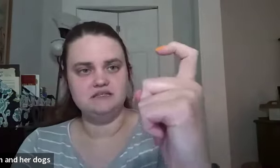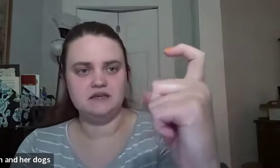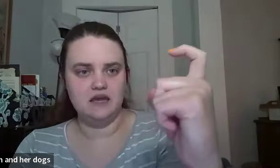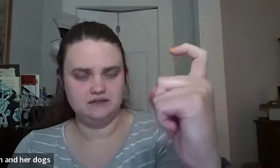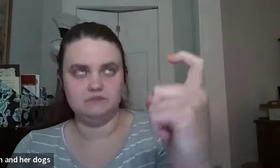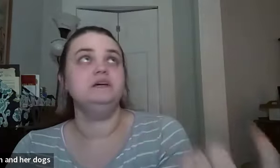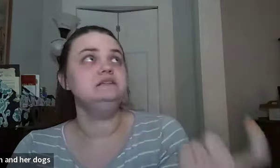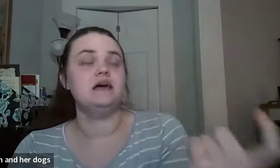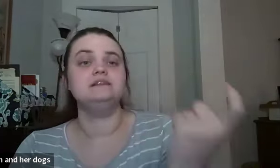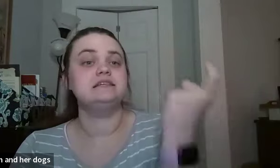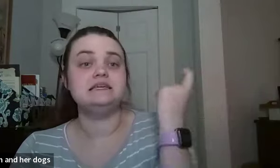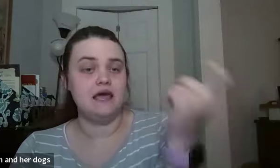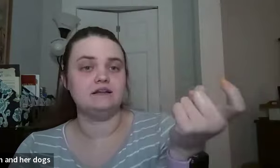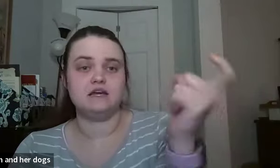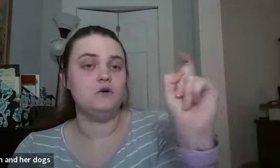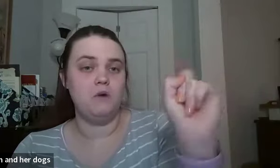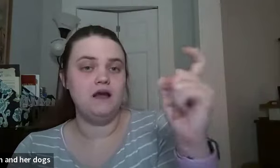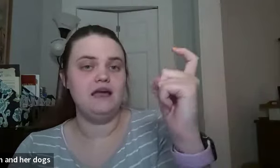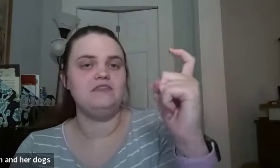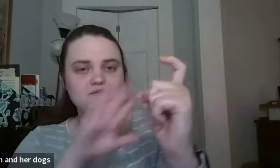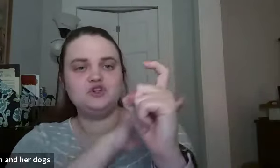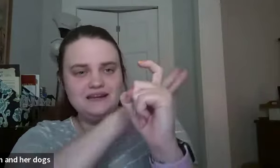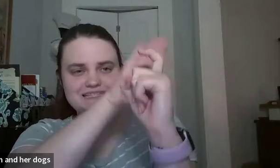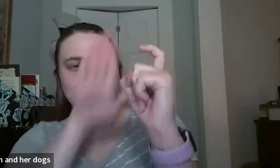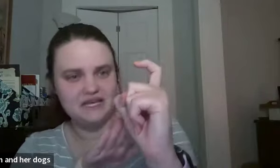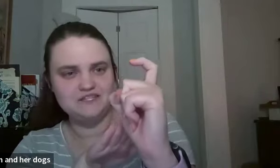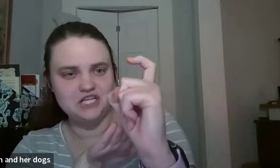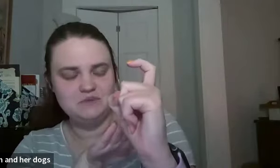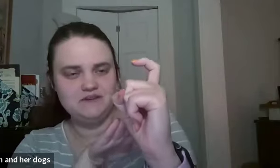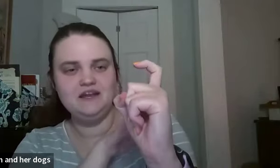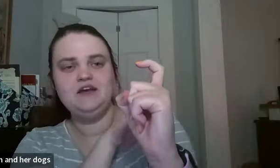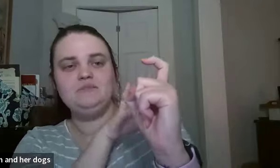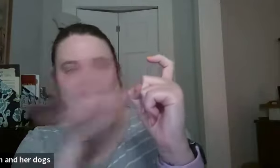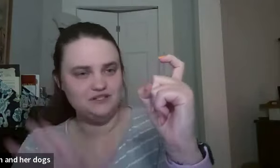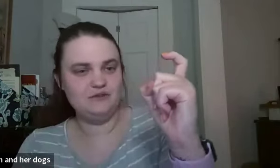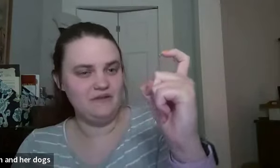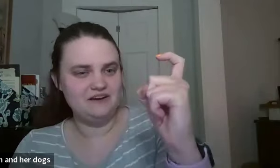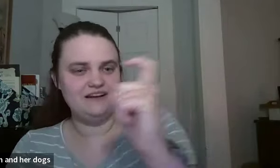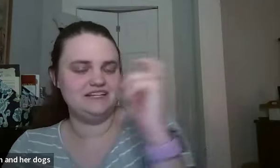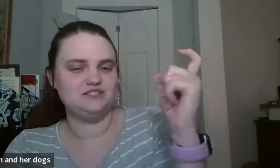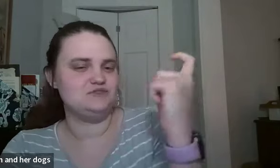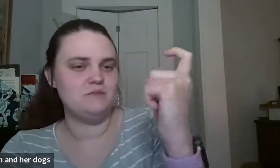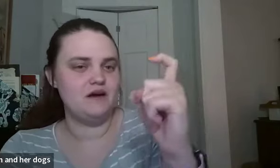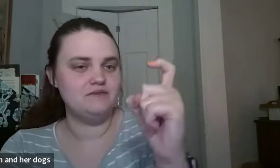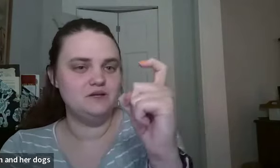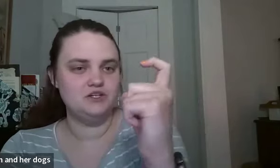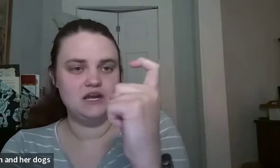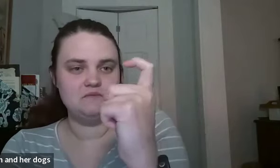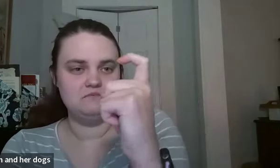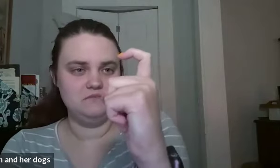bent X. Bent X. It's an X. I don't know why. I think I'm trying to explain the shape of it, but also the letter, and it just was throwing me off. You're gonna have